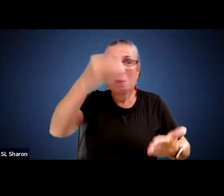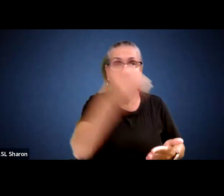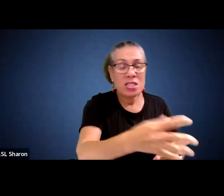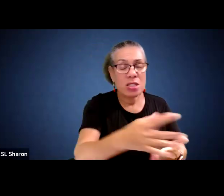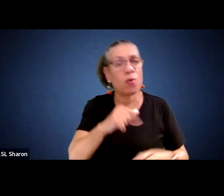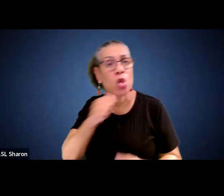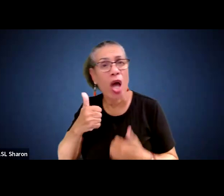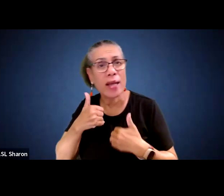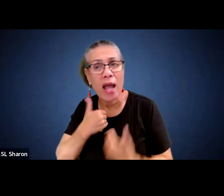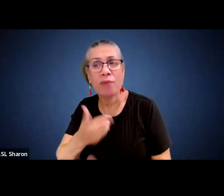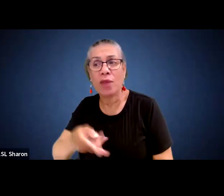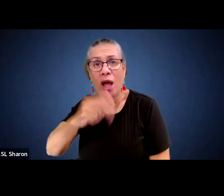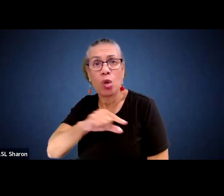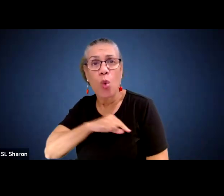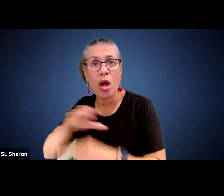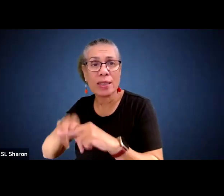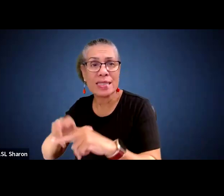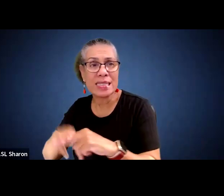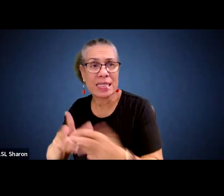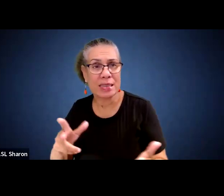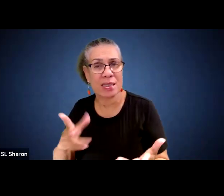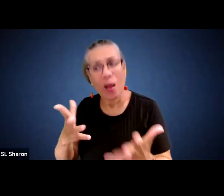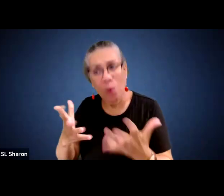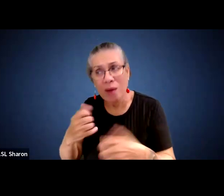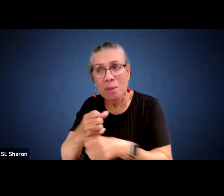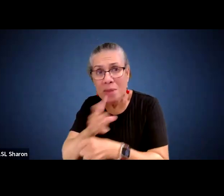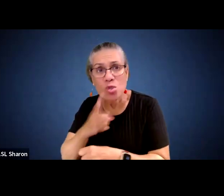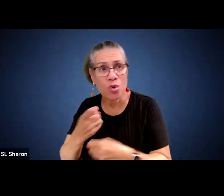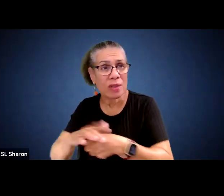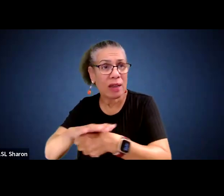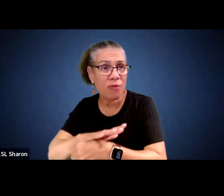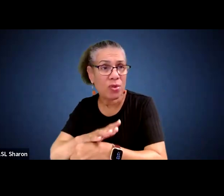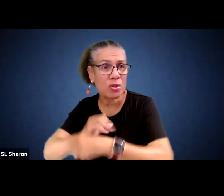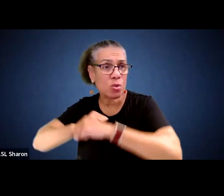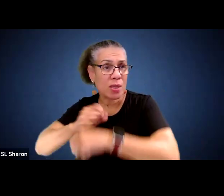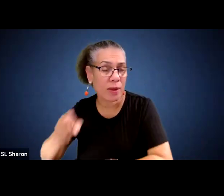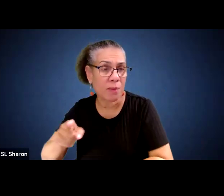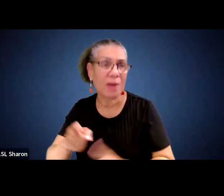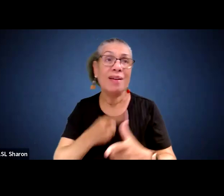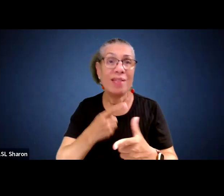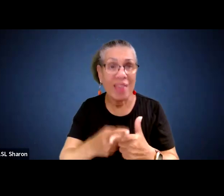kids because we're holding on to seats that we don't need and then therefore staffing them.